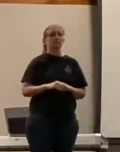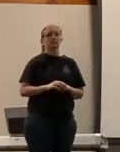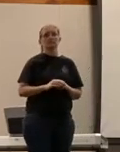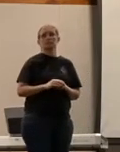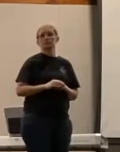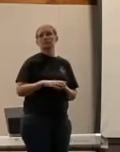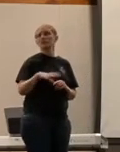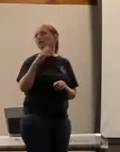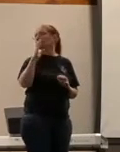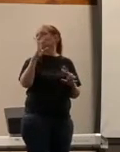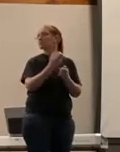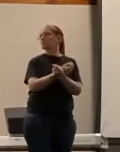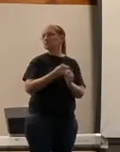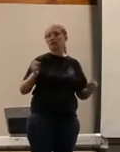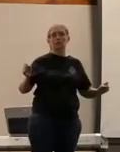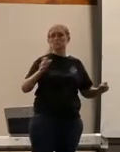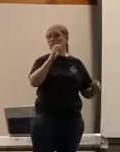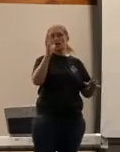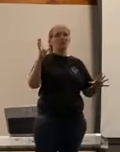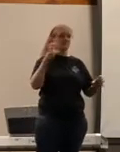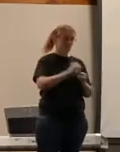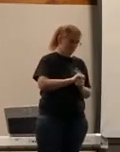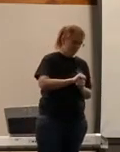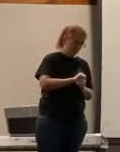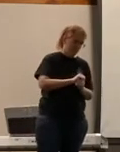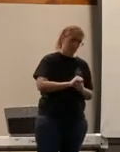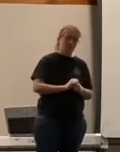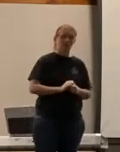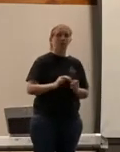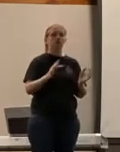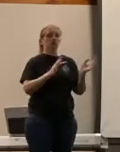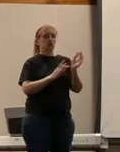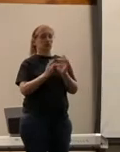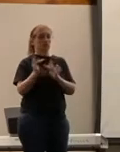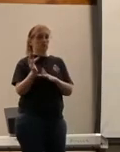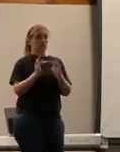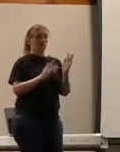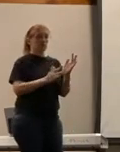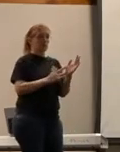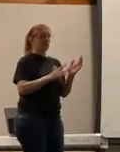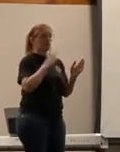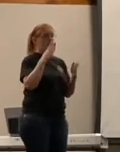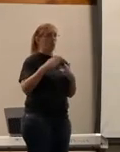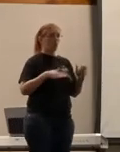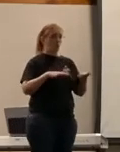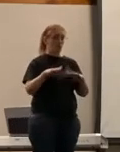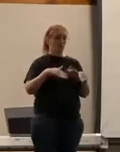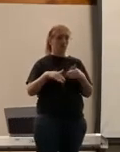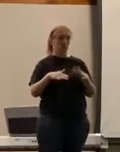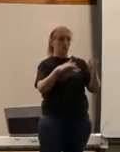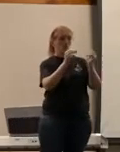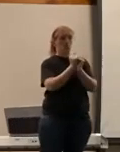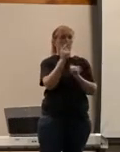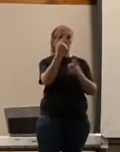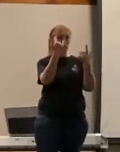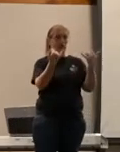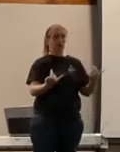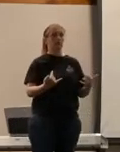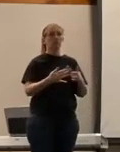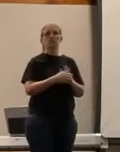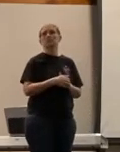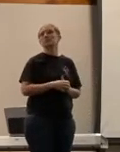been saved, not condemned. Jesus is walking the road with you right now.